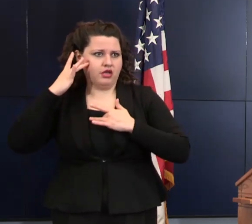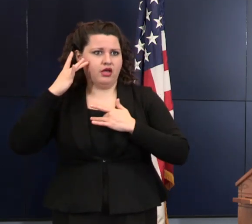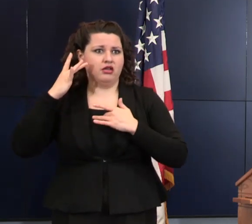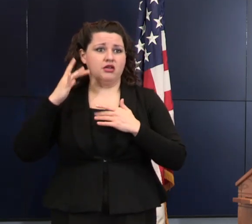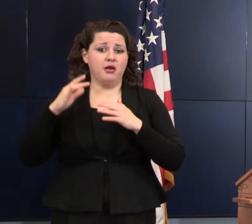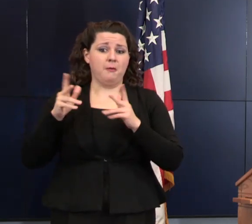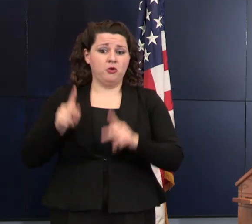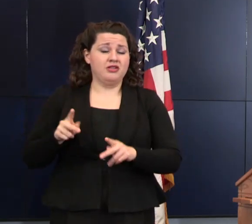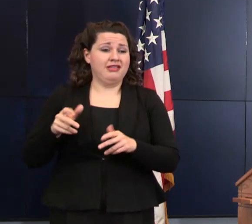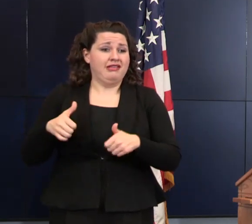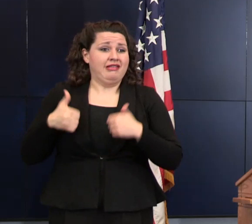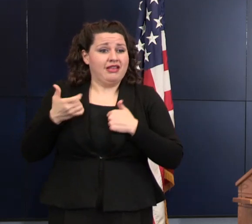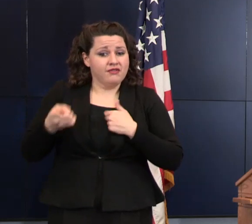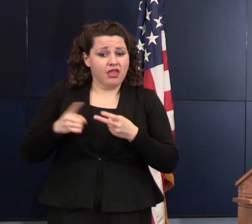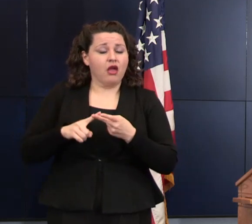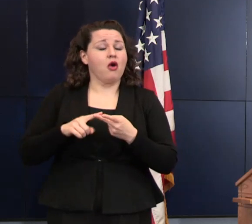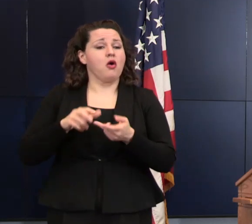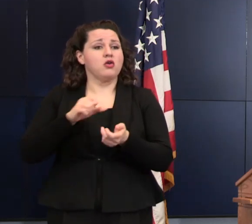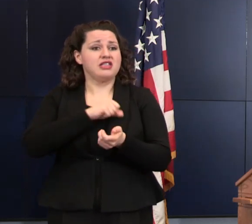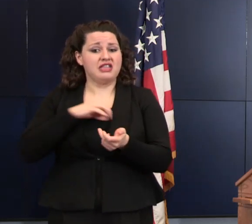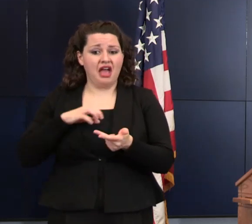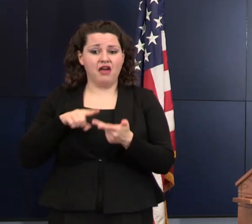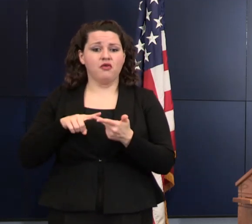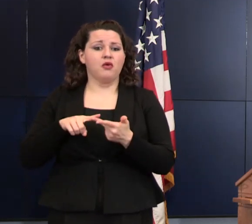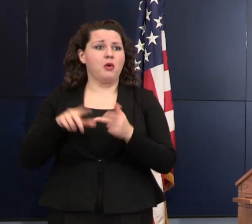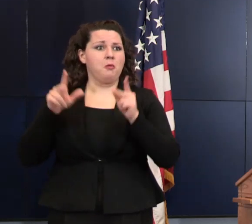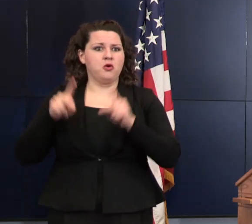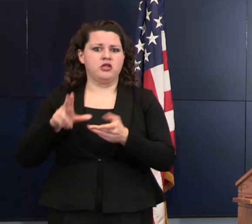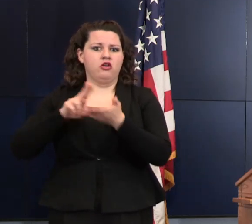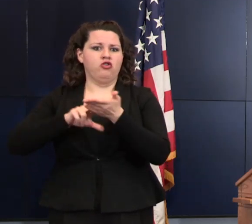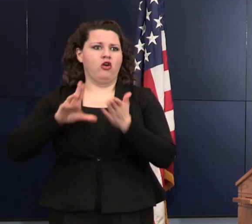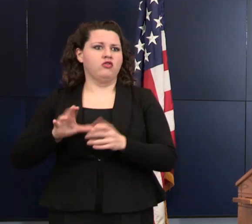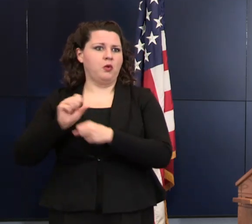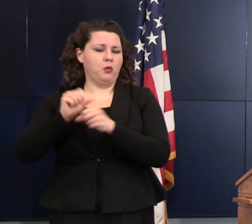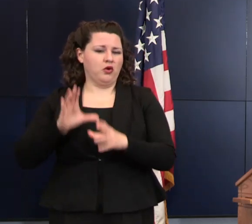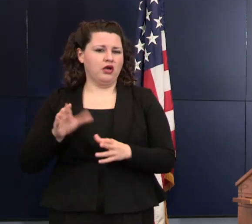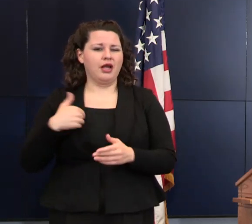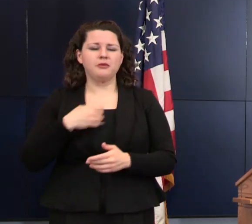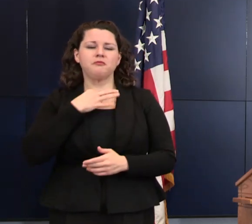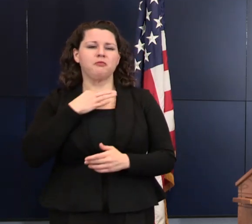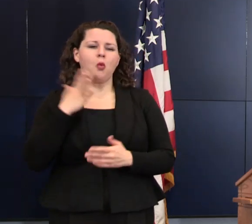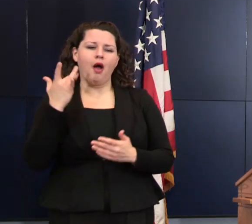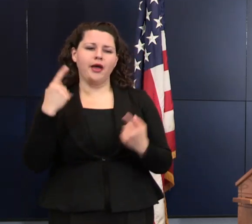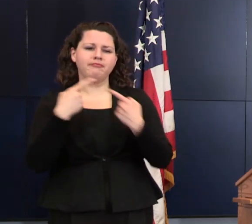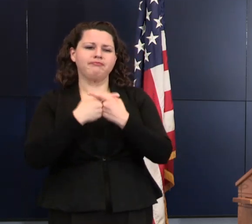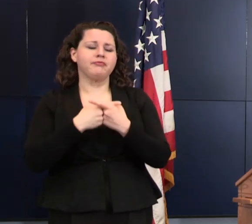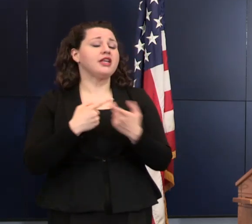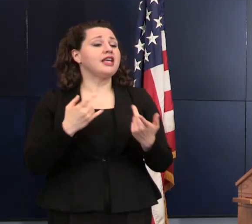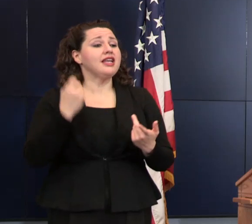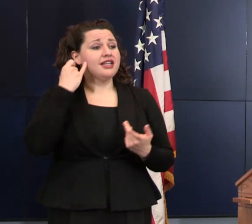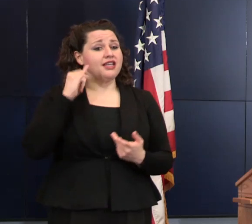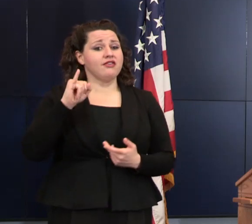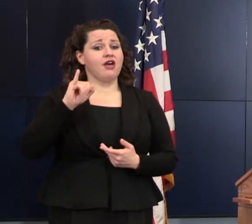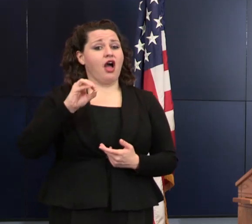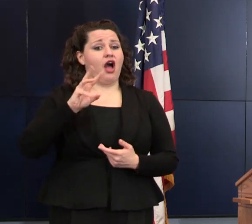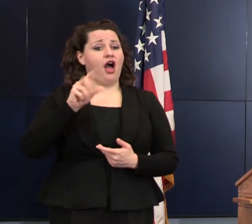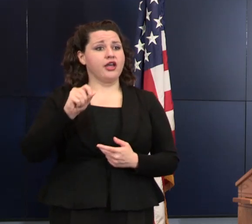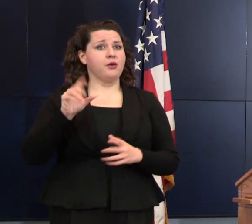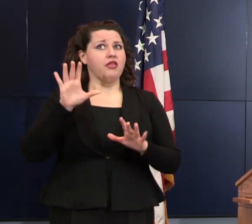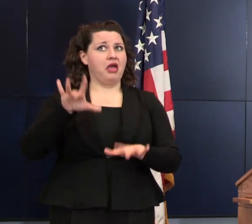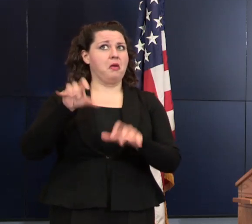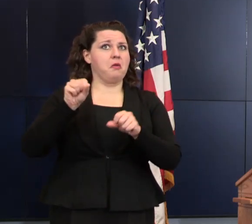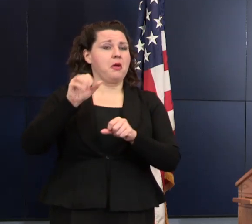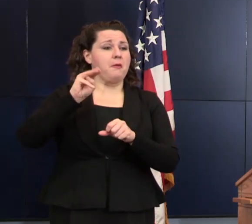a contract worker. And I'm just wondering about that disparity. And if Iowa were to adopt Minnesota's